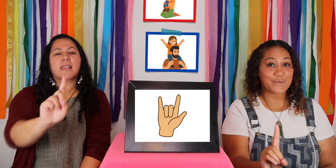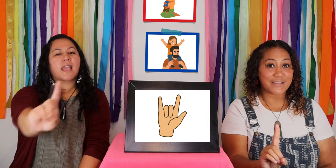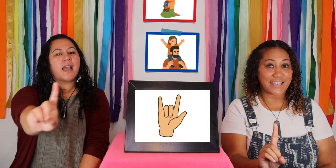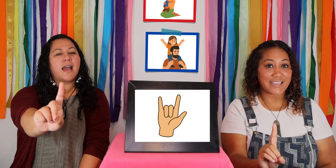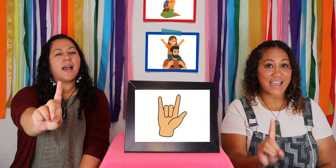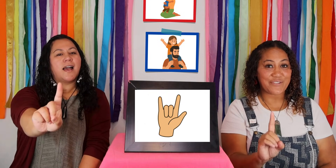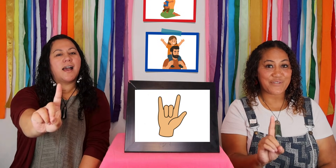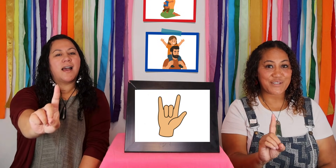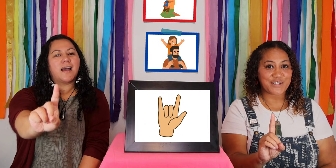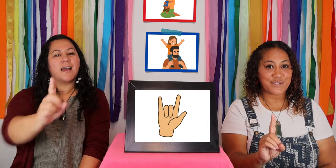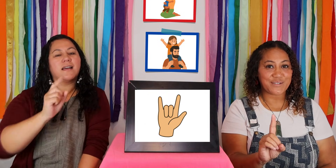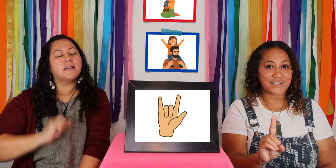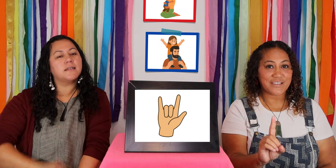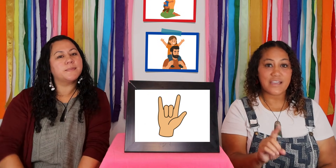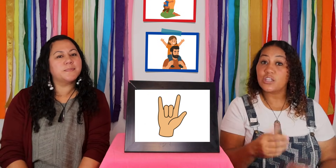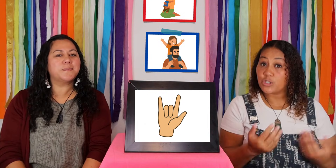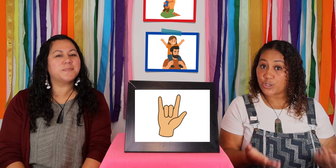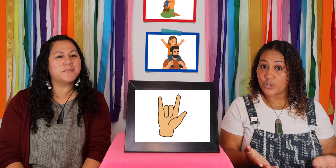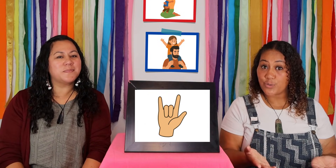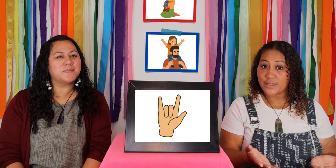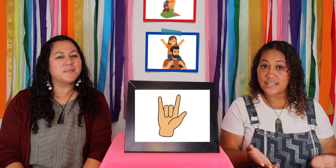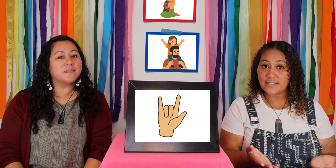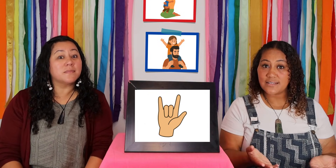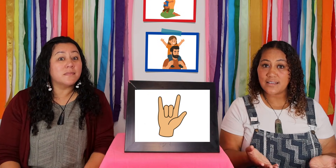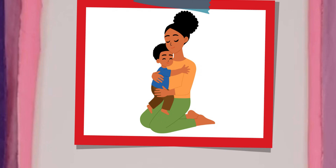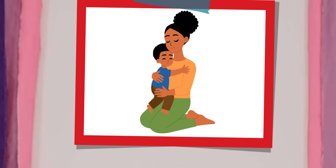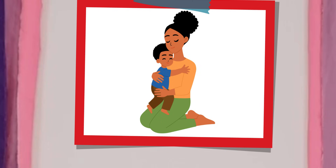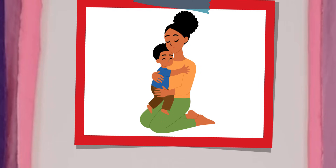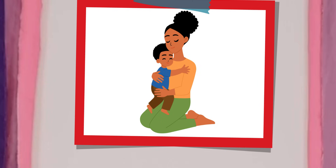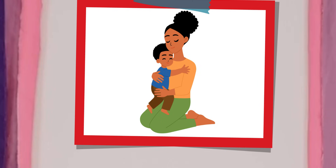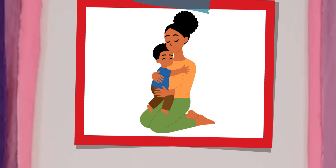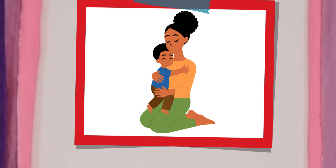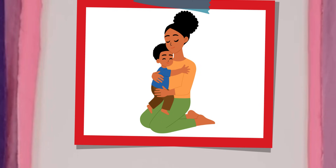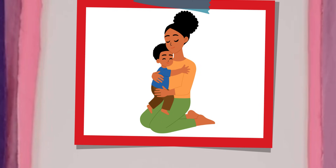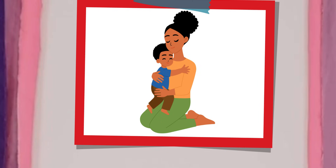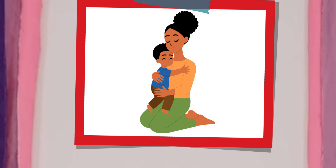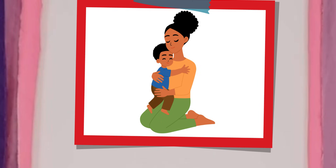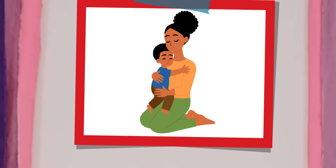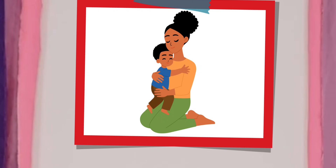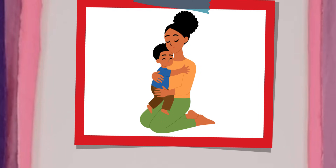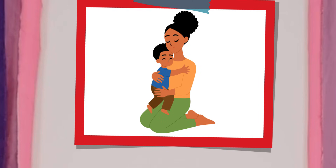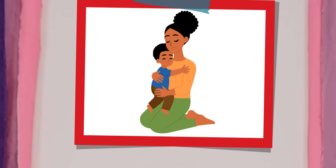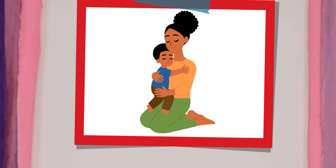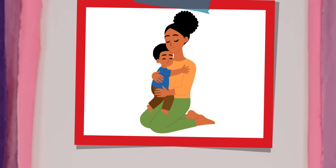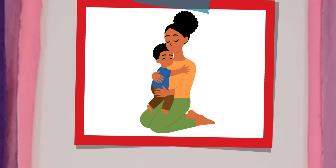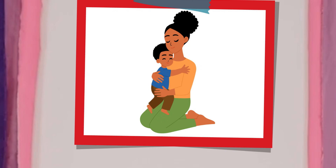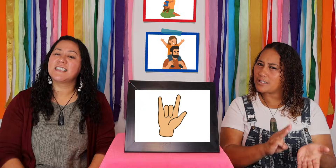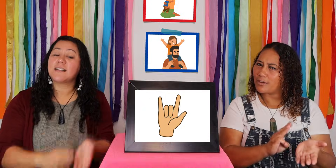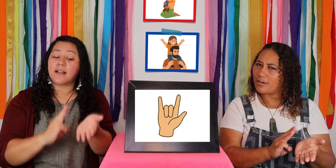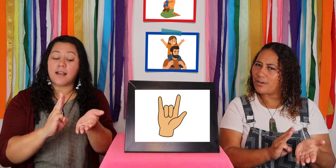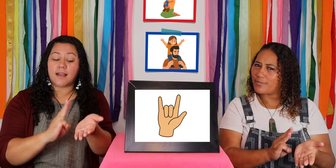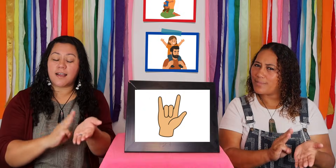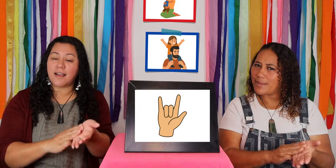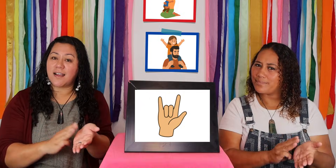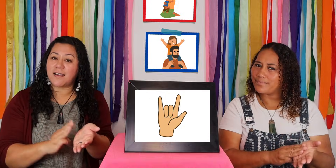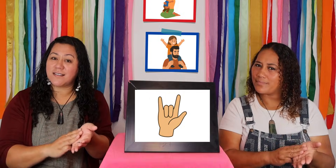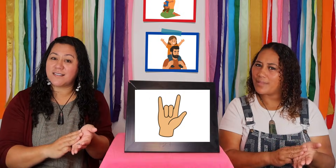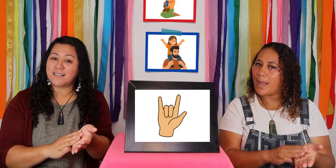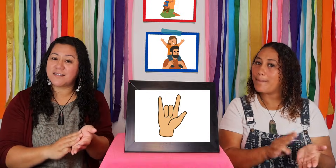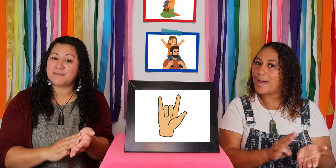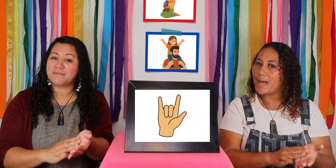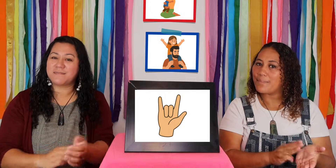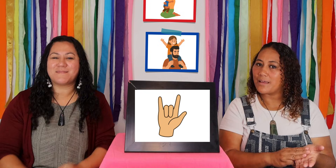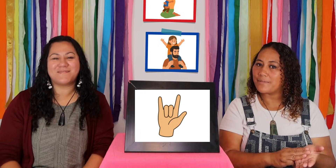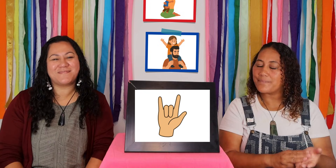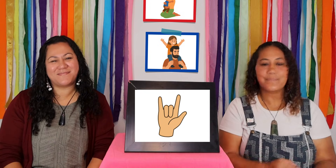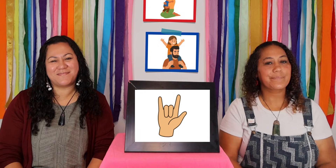clue tuatahi, our first clue. Do you know what this is? Ai ka pai. It's a picture of a mum,